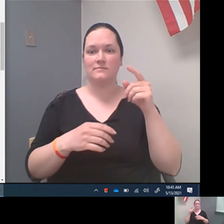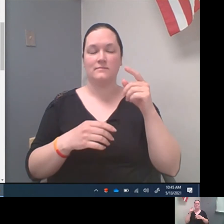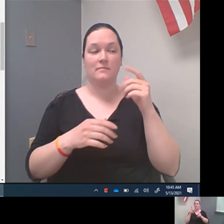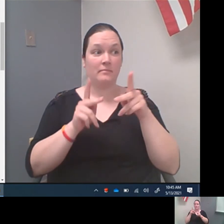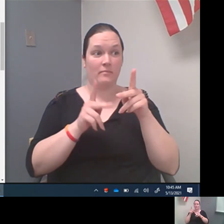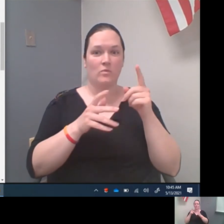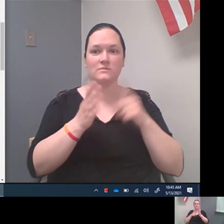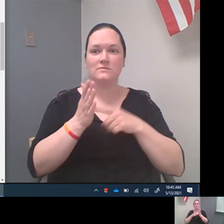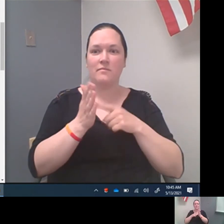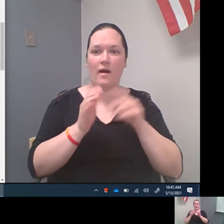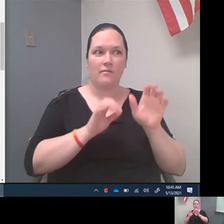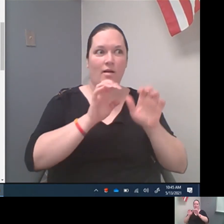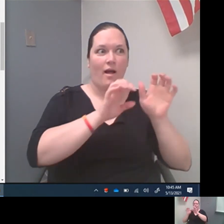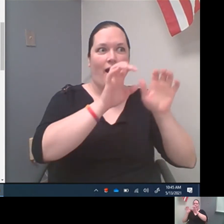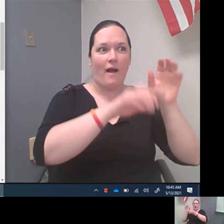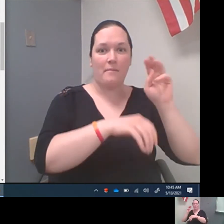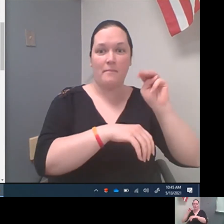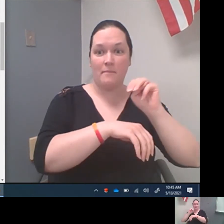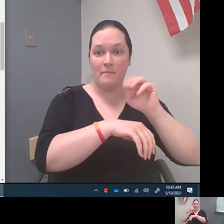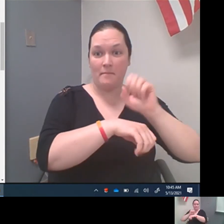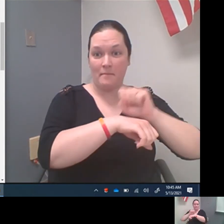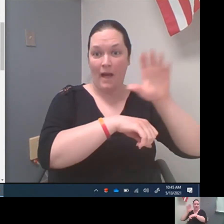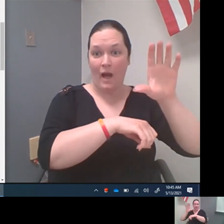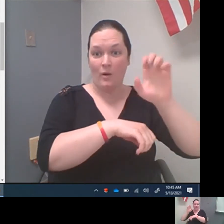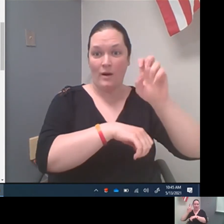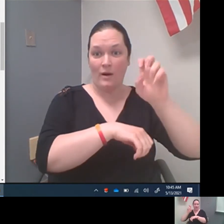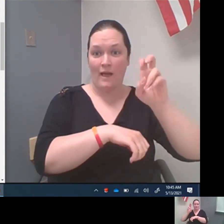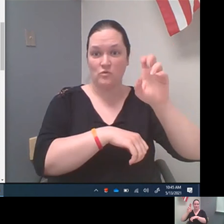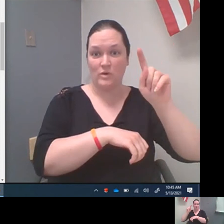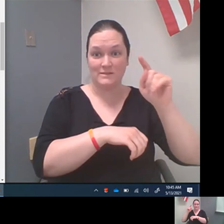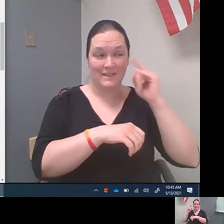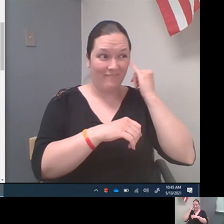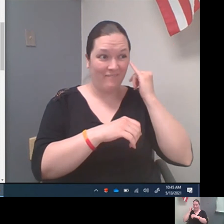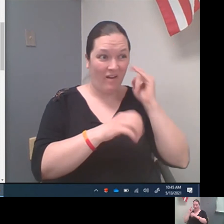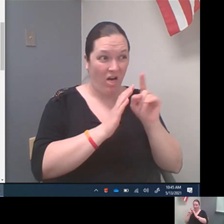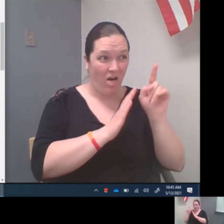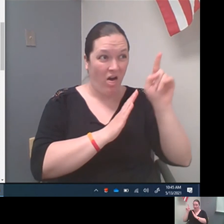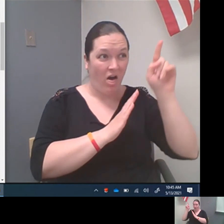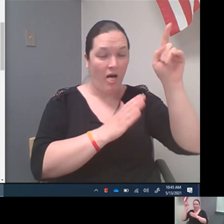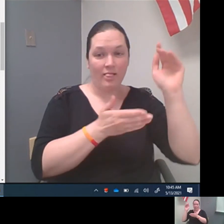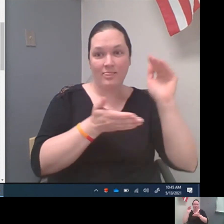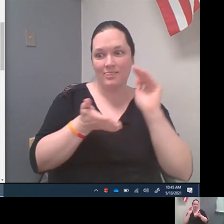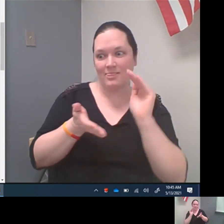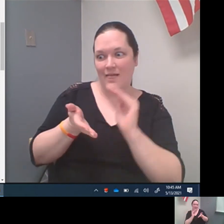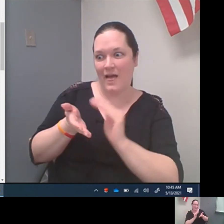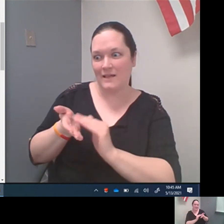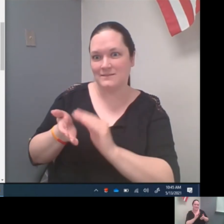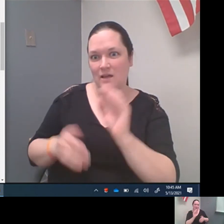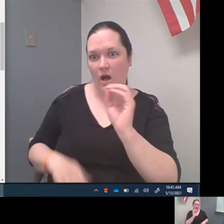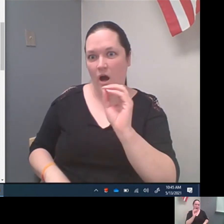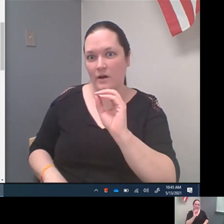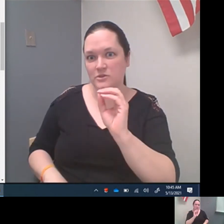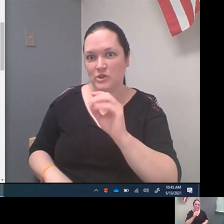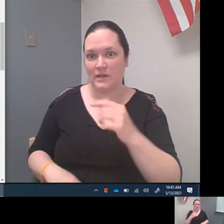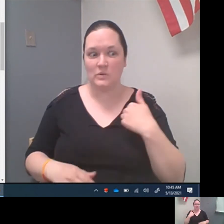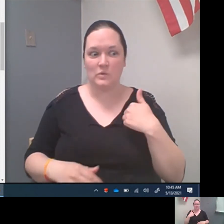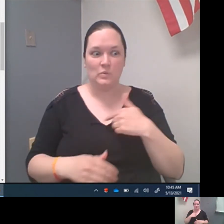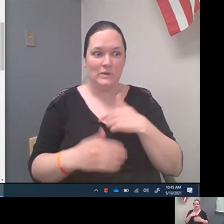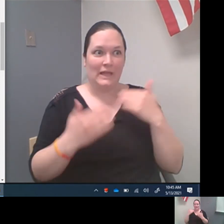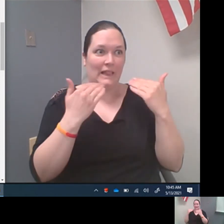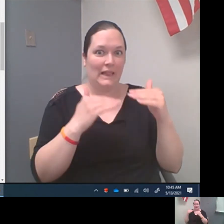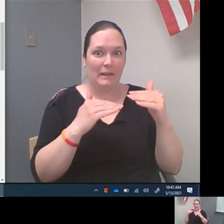Everest, the higher I go, the less oxygen there's going to be. And that's a real limit to our ability to climb very high. And so it